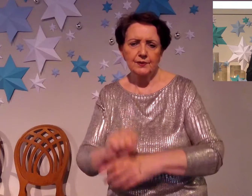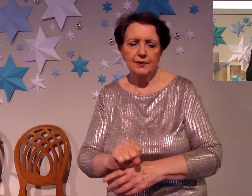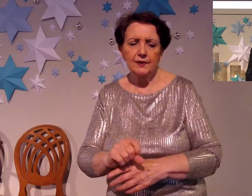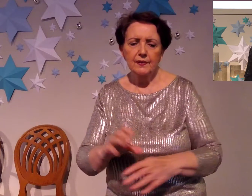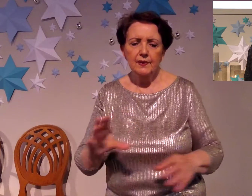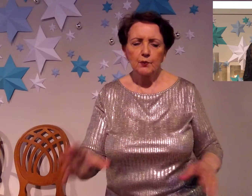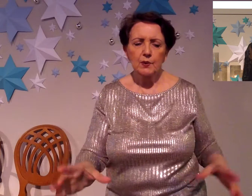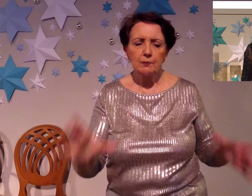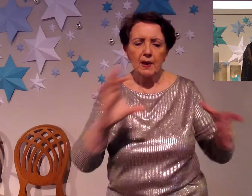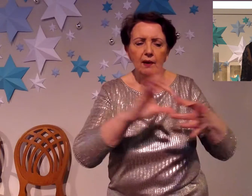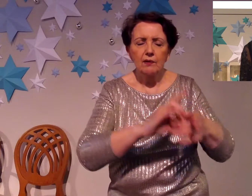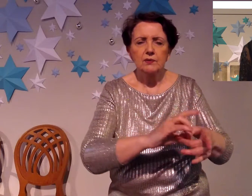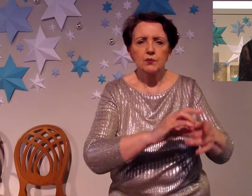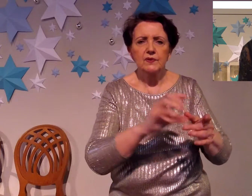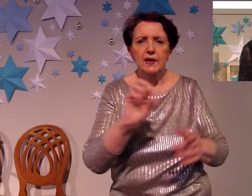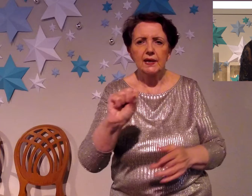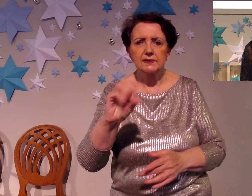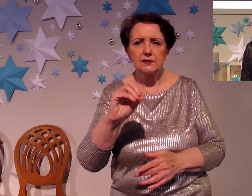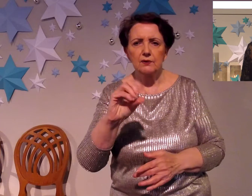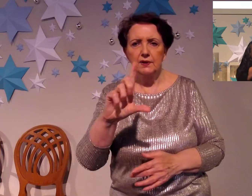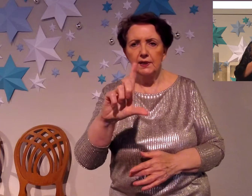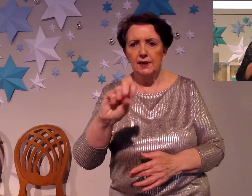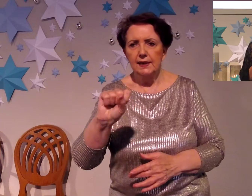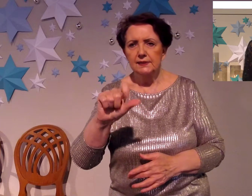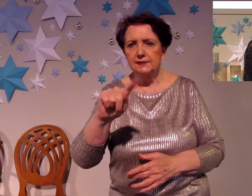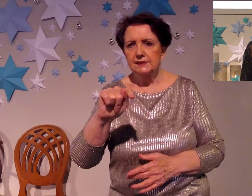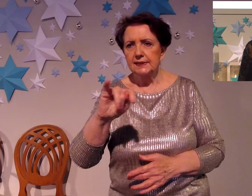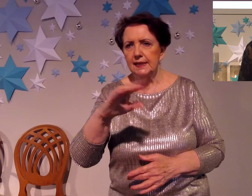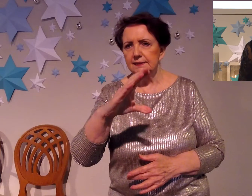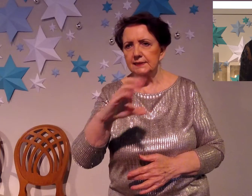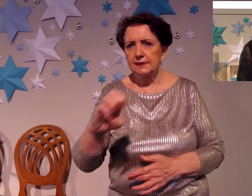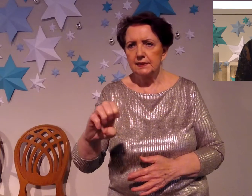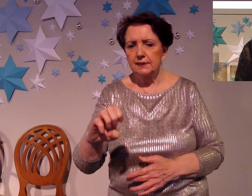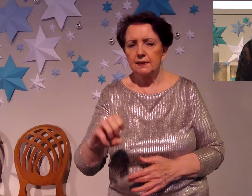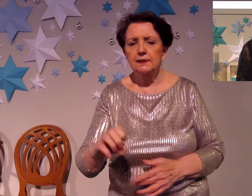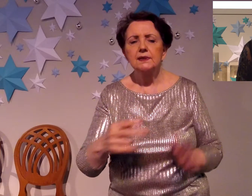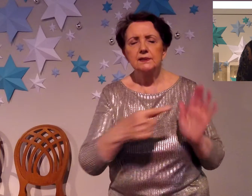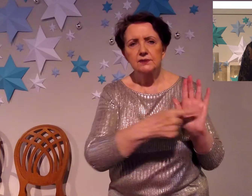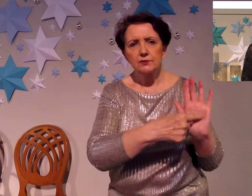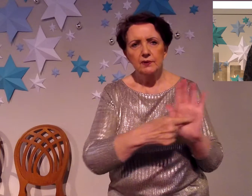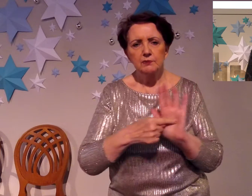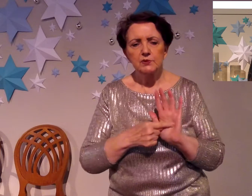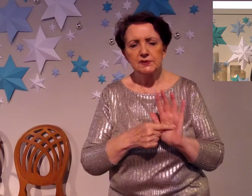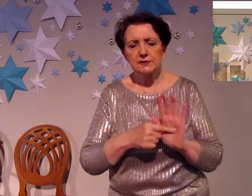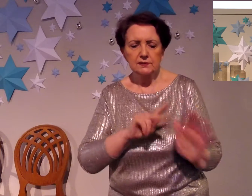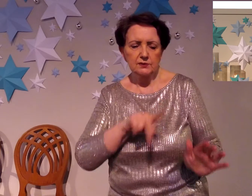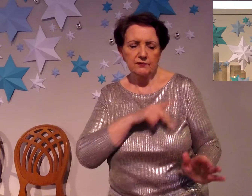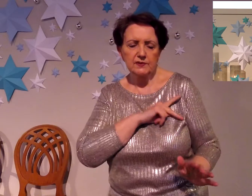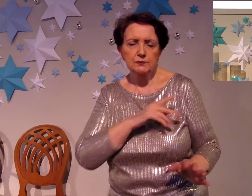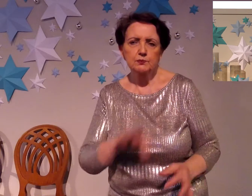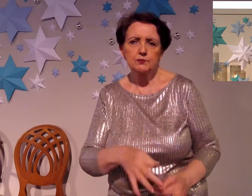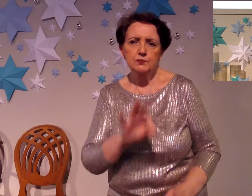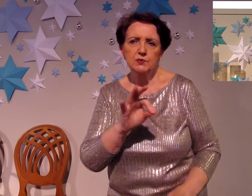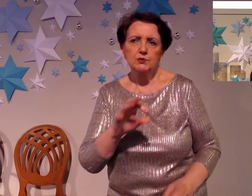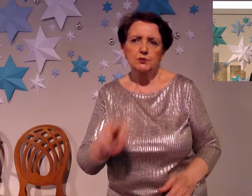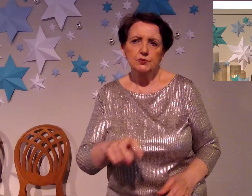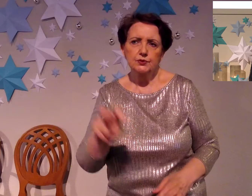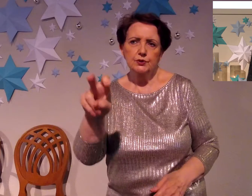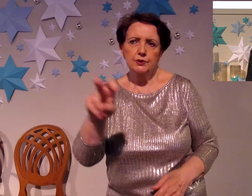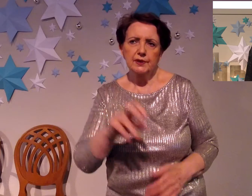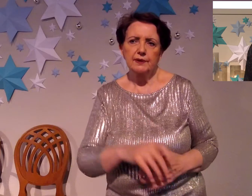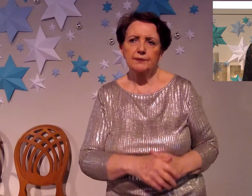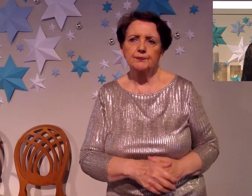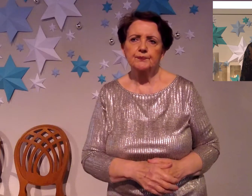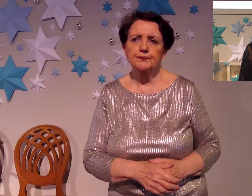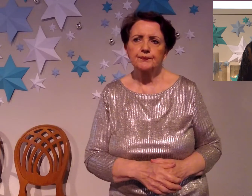such a beautiful representation of our own personal spiritual journey. And I believe it's